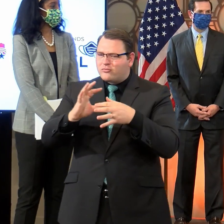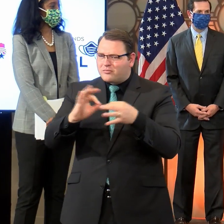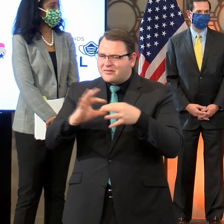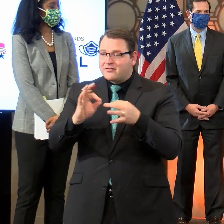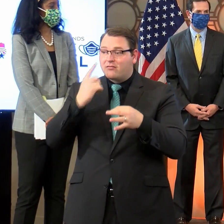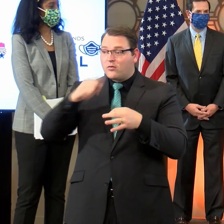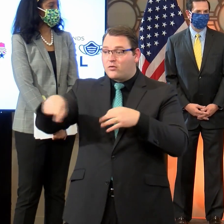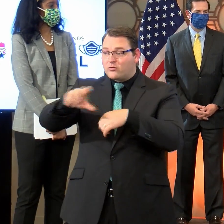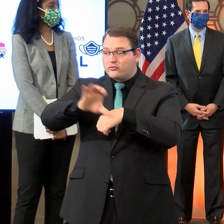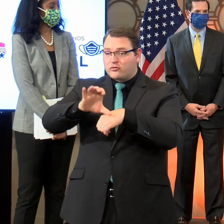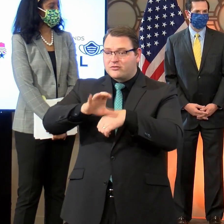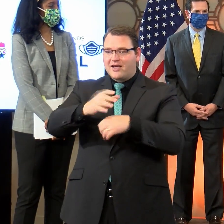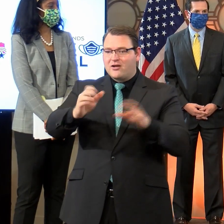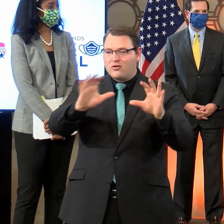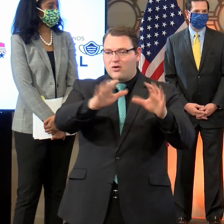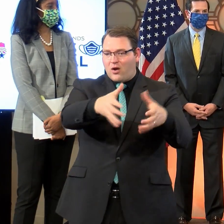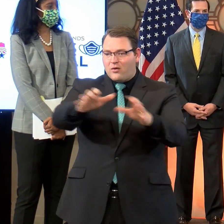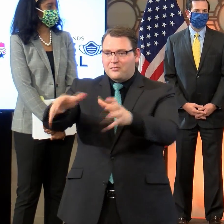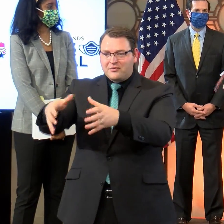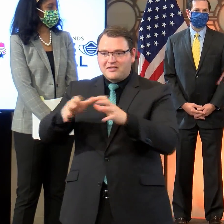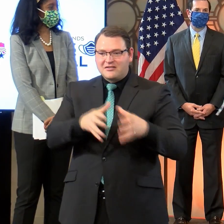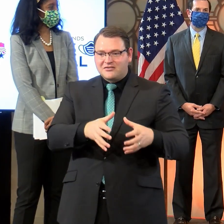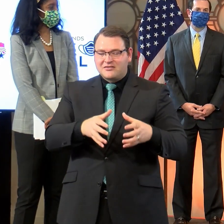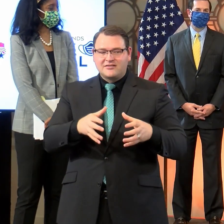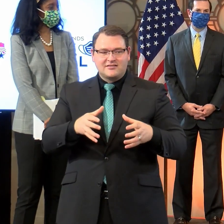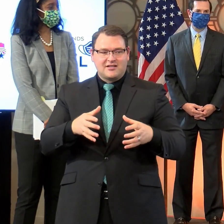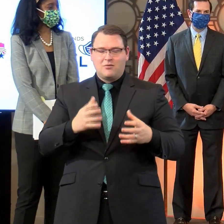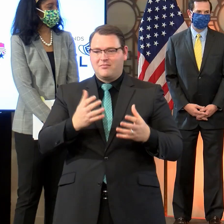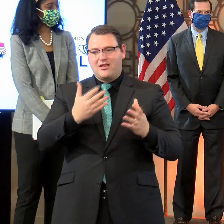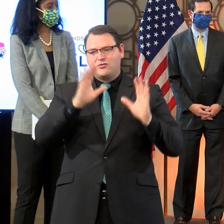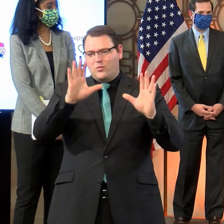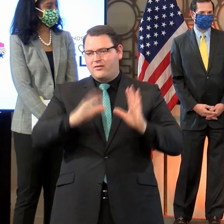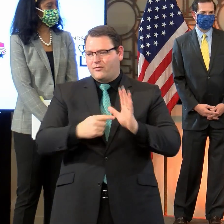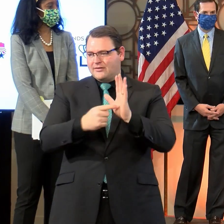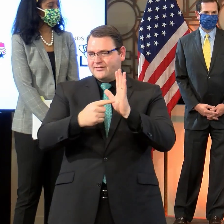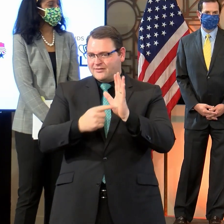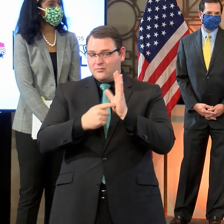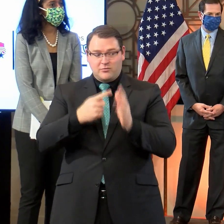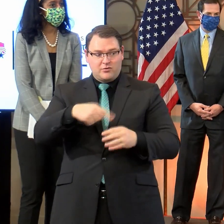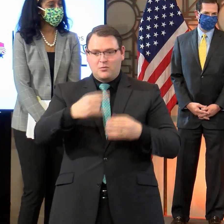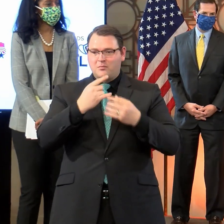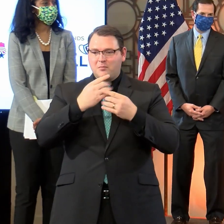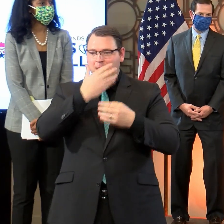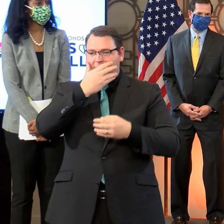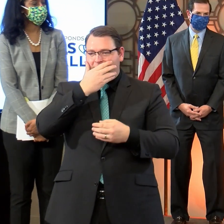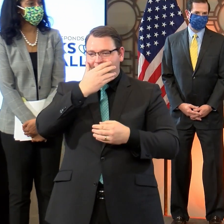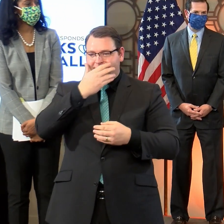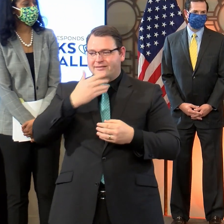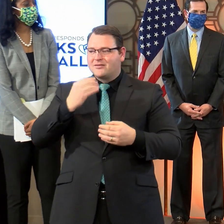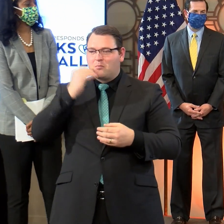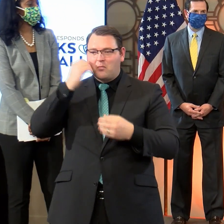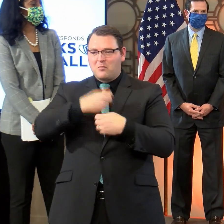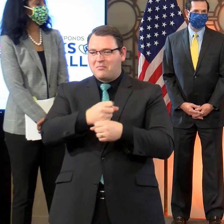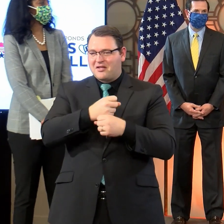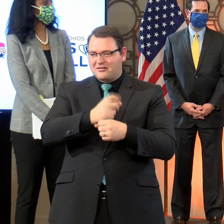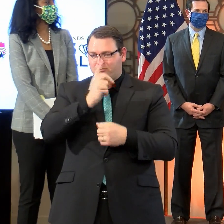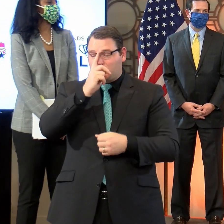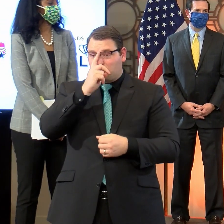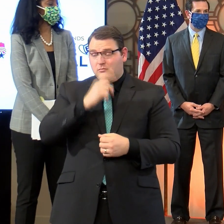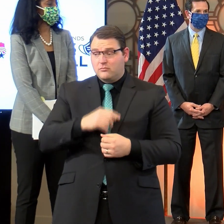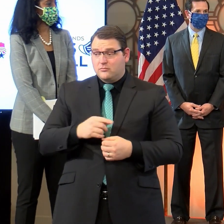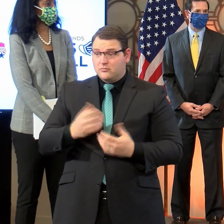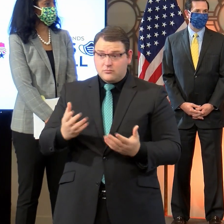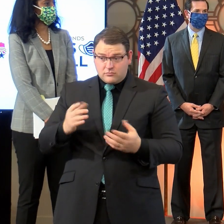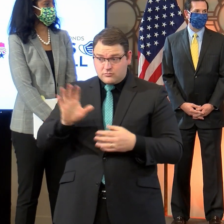for the churches and congregations, thank you. These are some wonderful examples of those masks that are being homemade. So if your church or